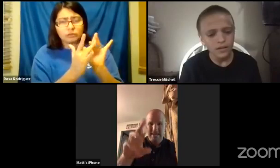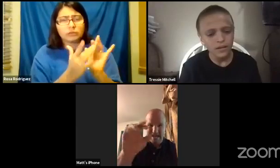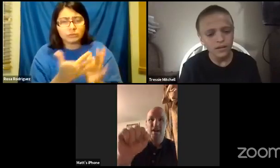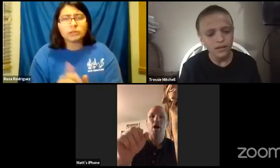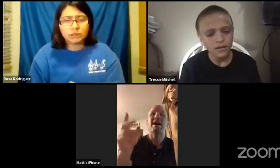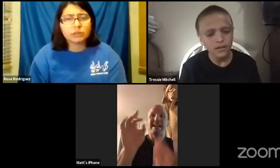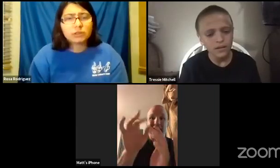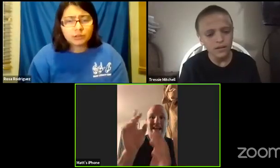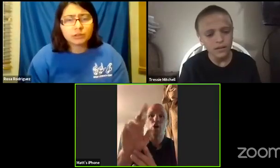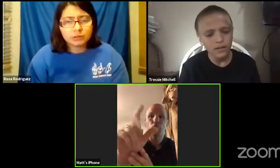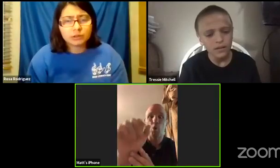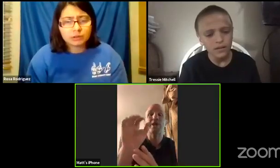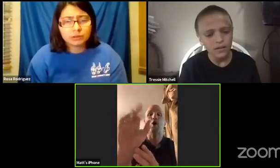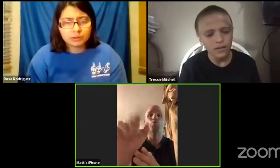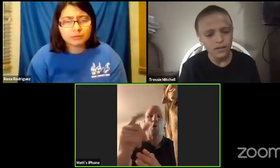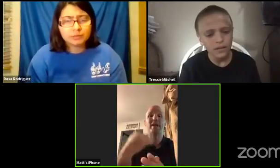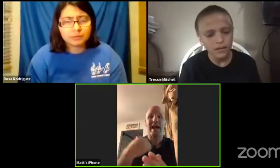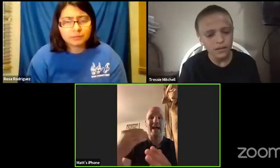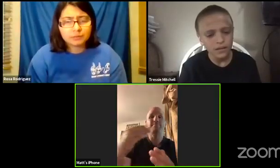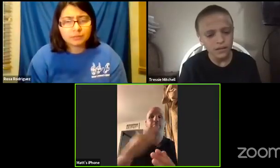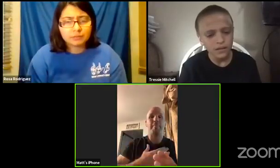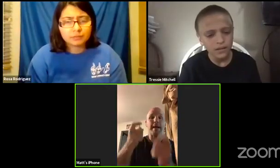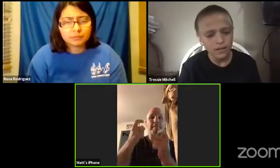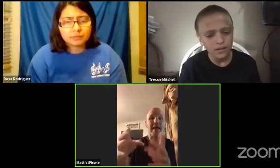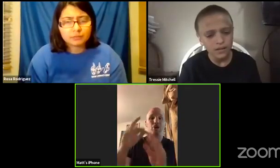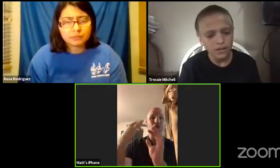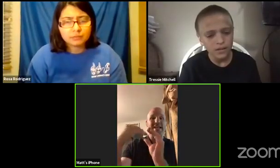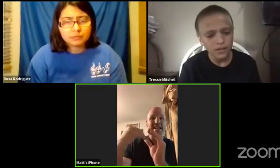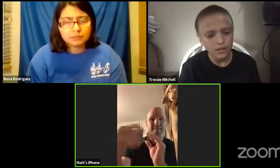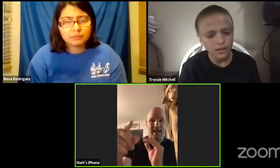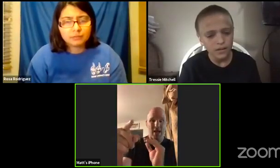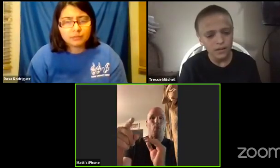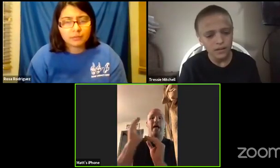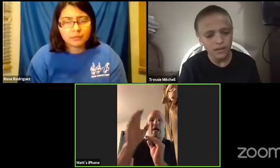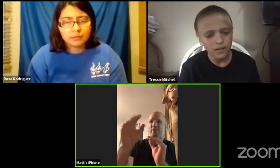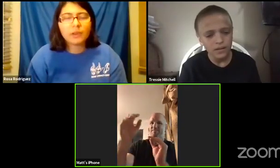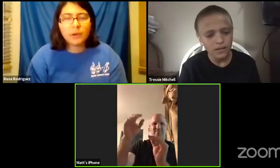share that. They can get a hold of my manager.